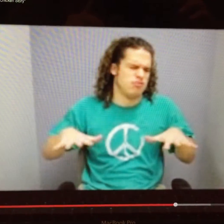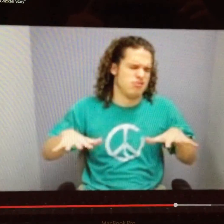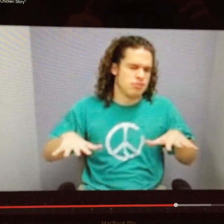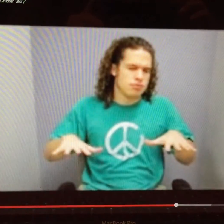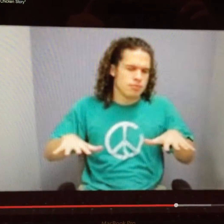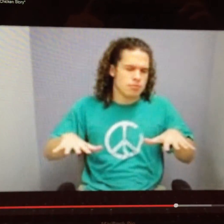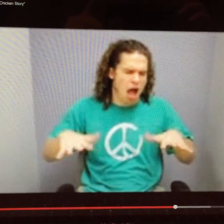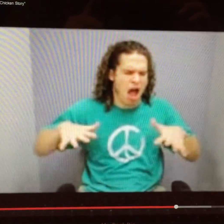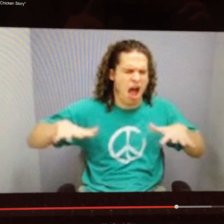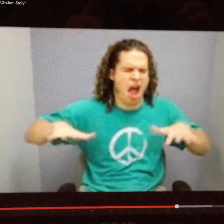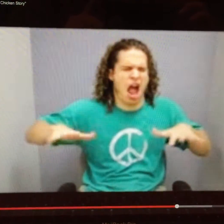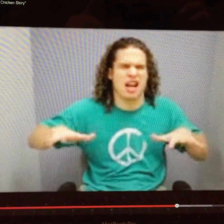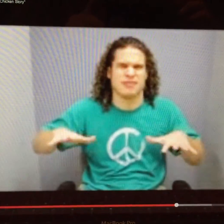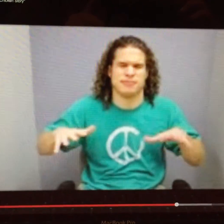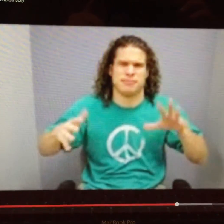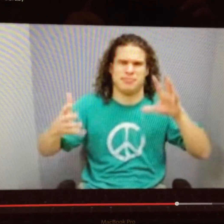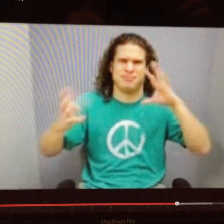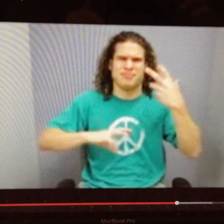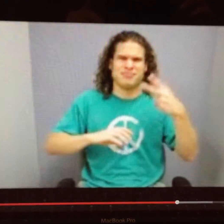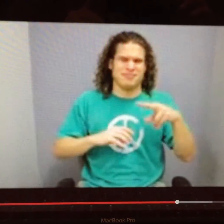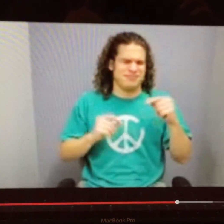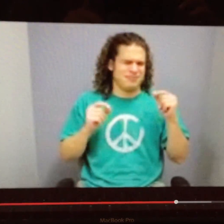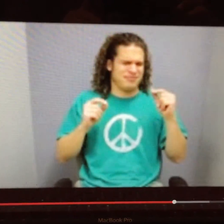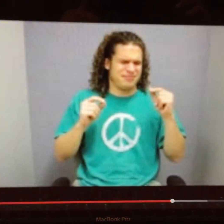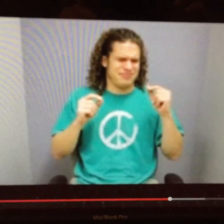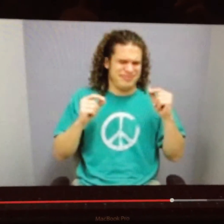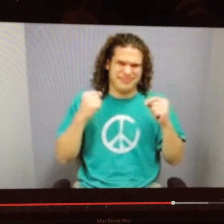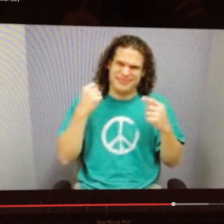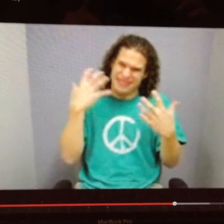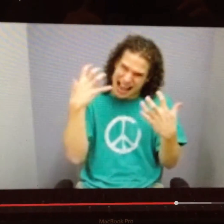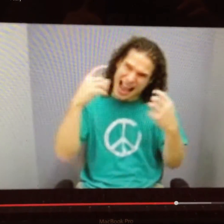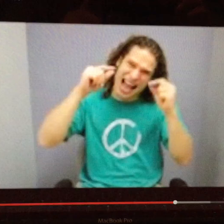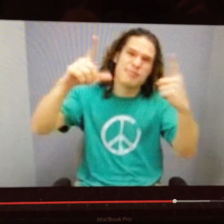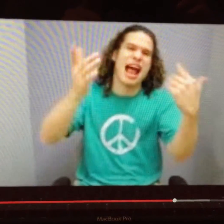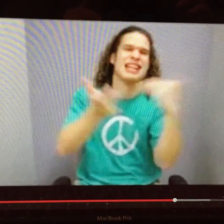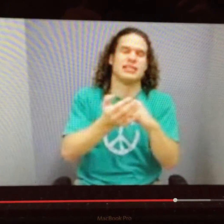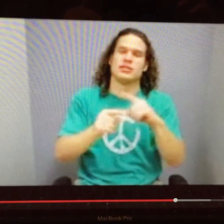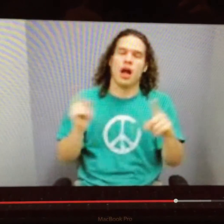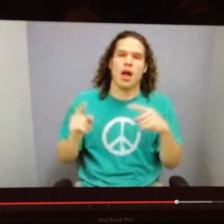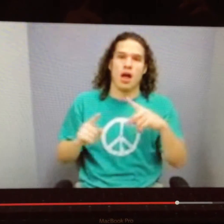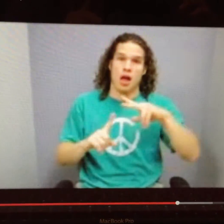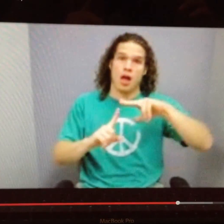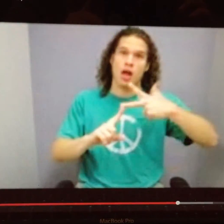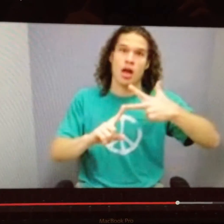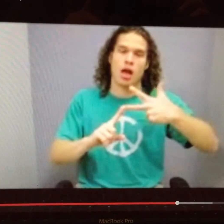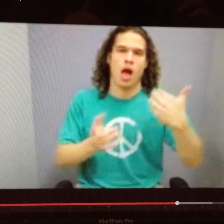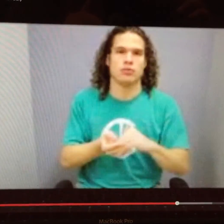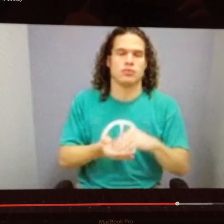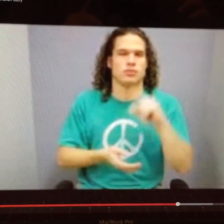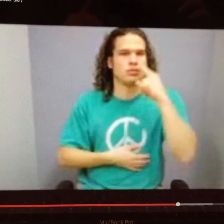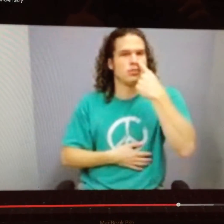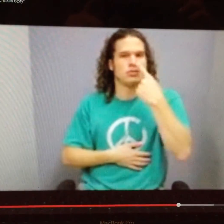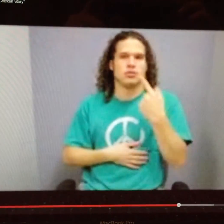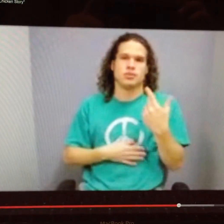then she felt a vibration. She felt it. She woke up again, and for the